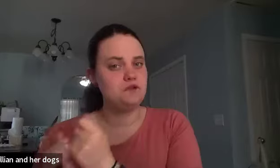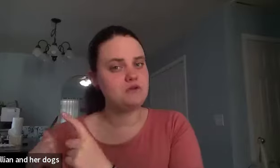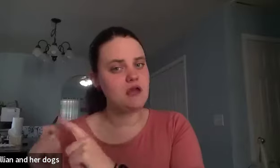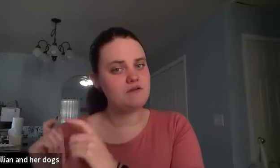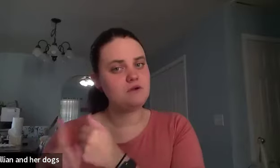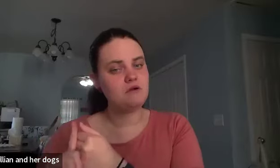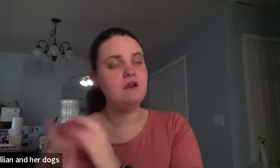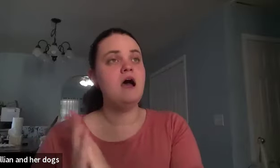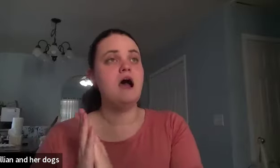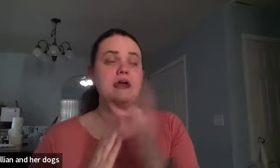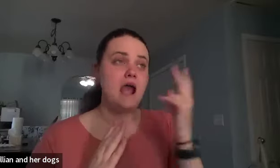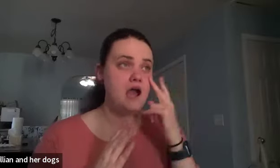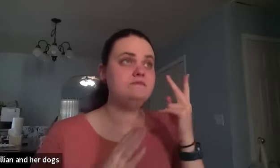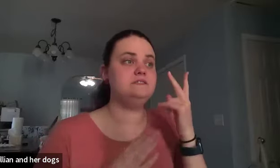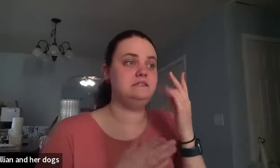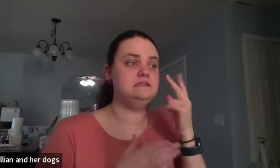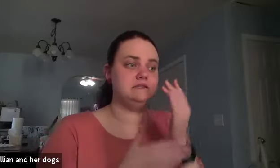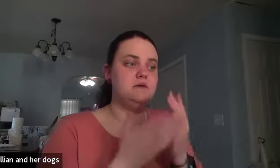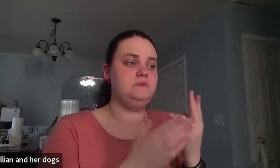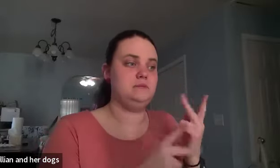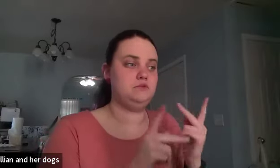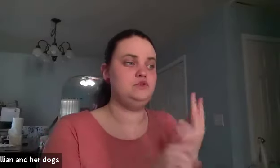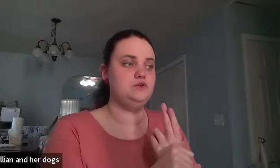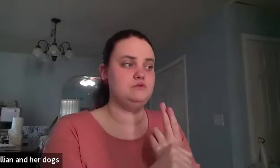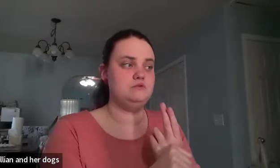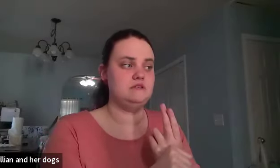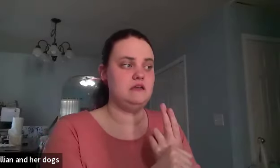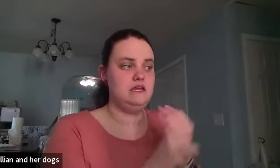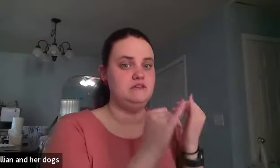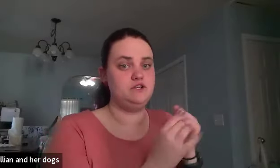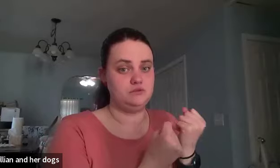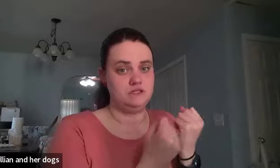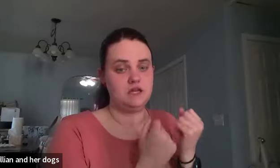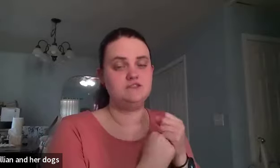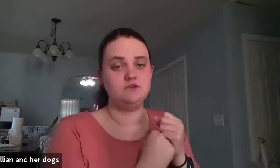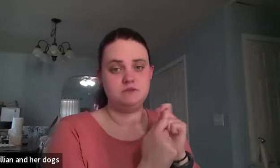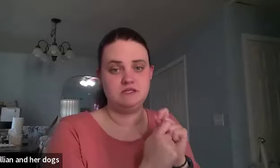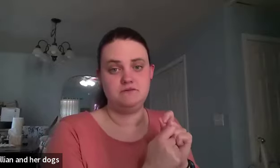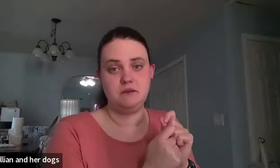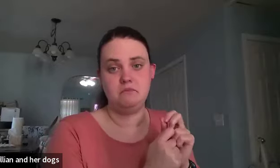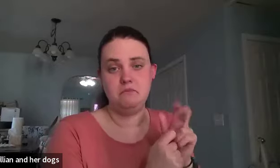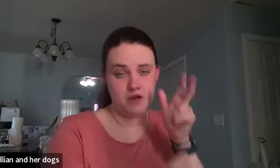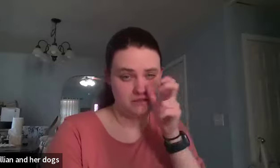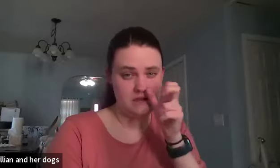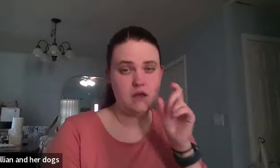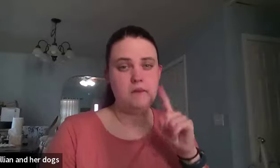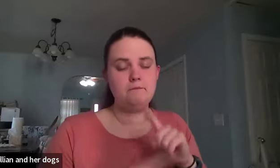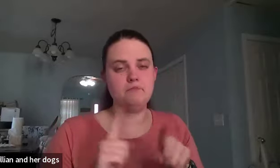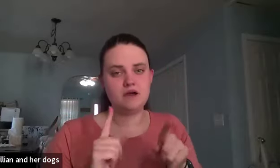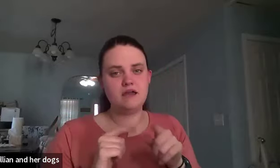few that have their own, and I have seen some people use individual signs for specific bugs.